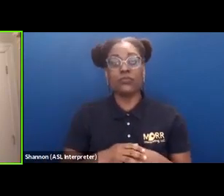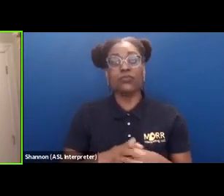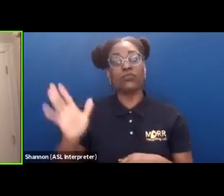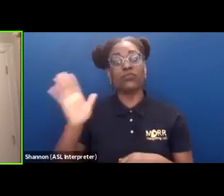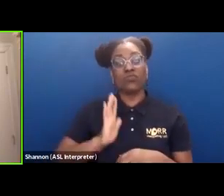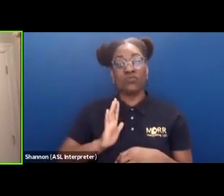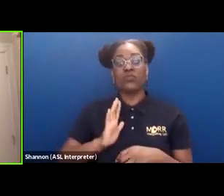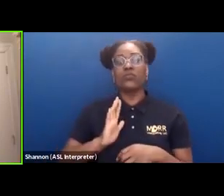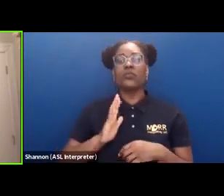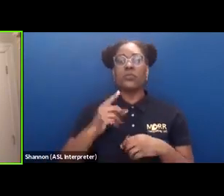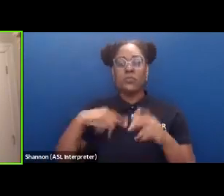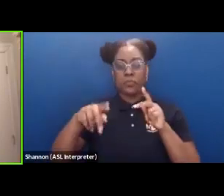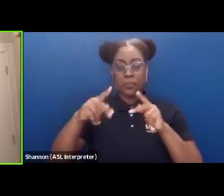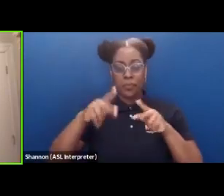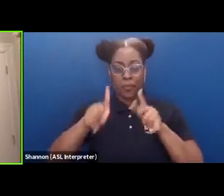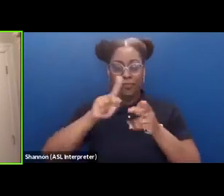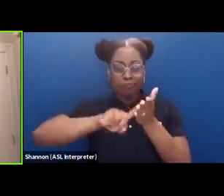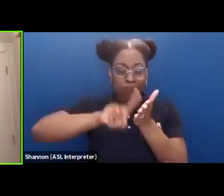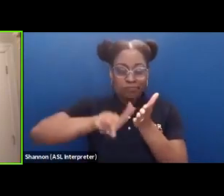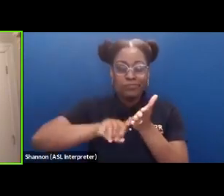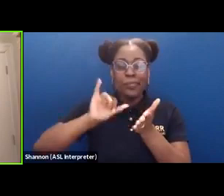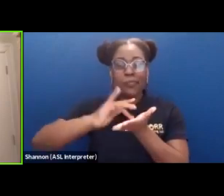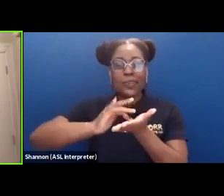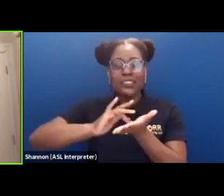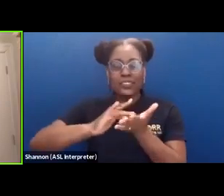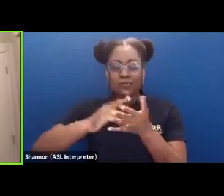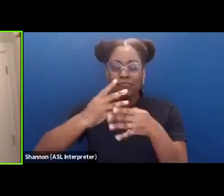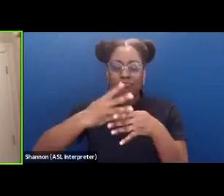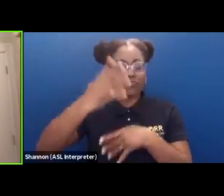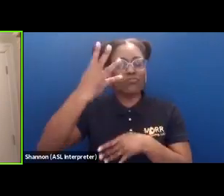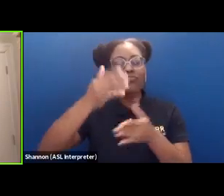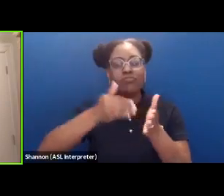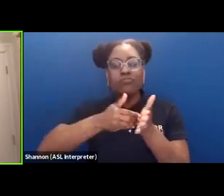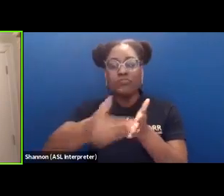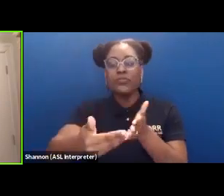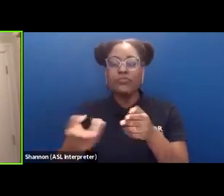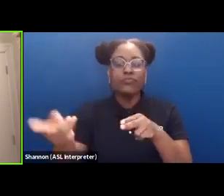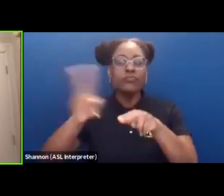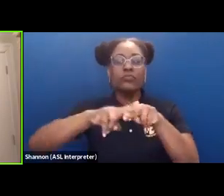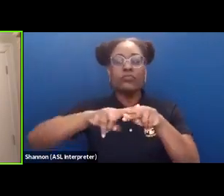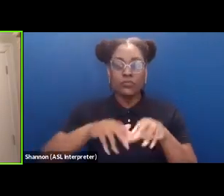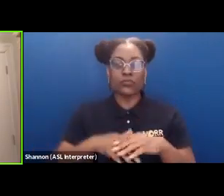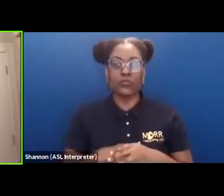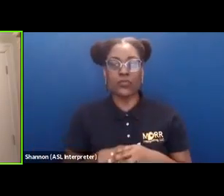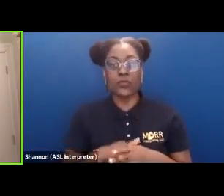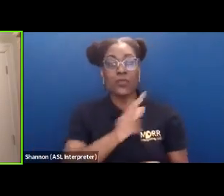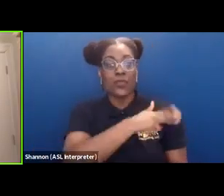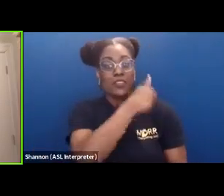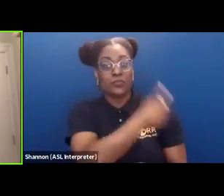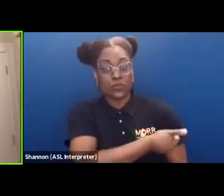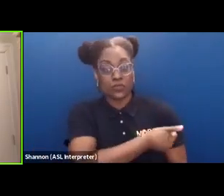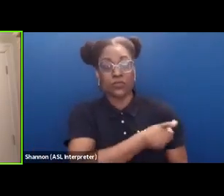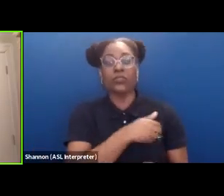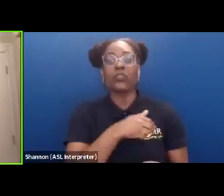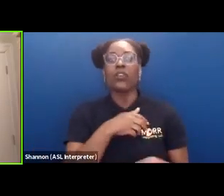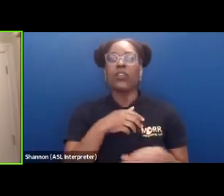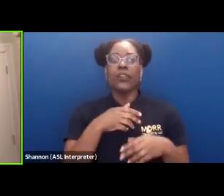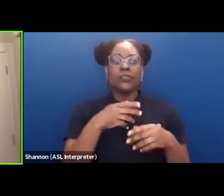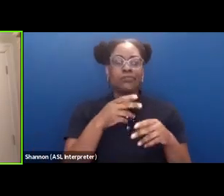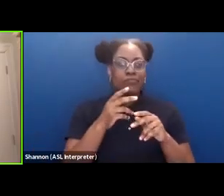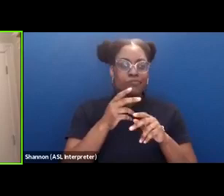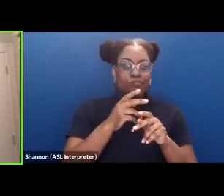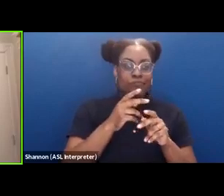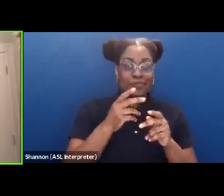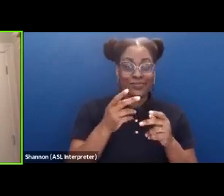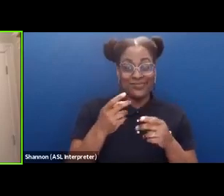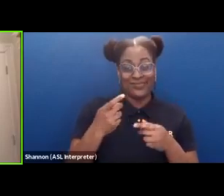on Google. Purchasing of the medication by hospitals and also surreptitiously by doctors doubled